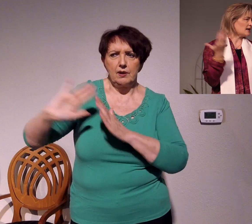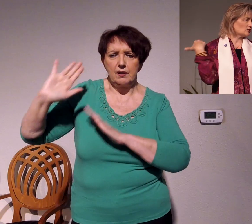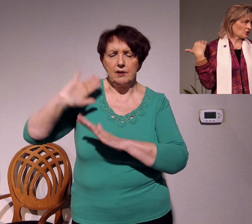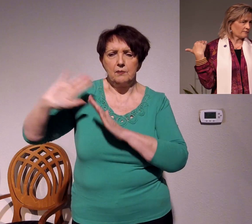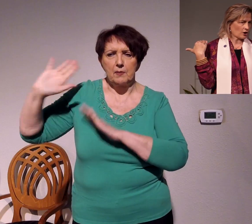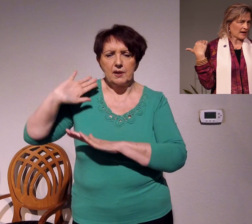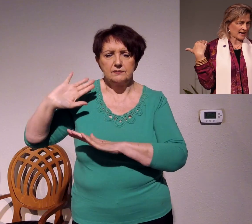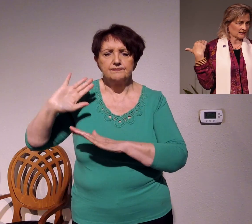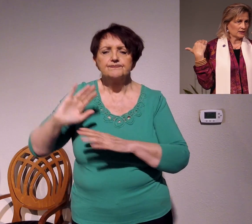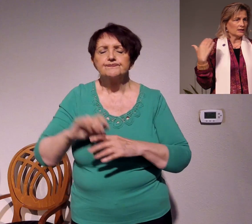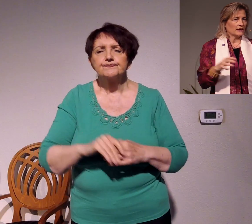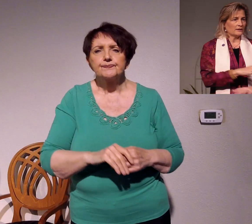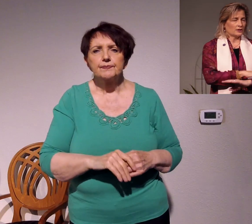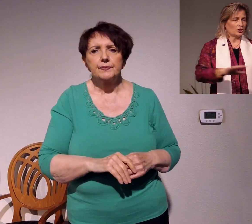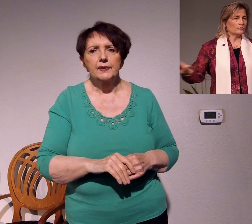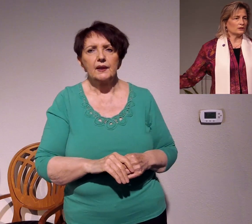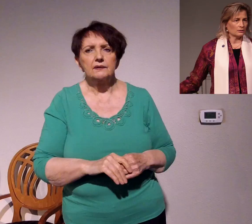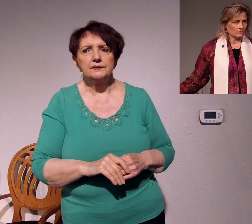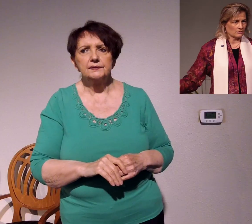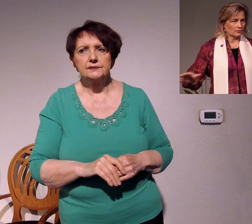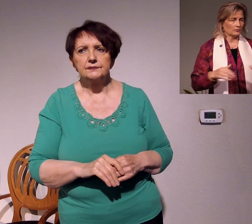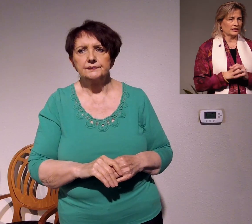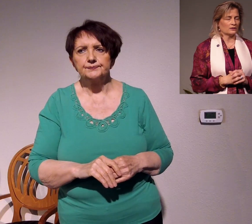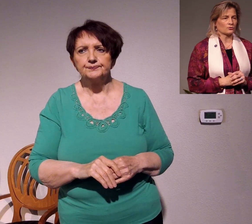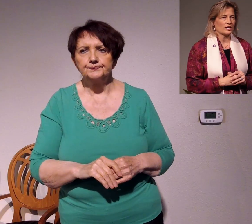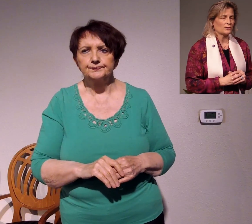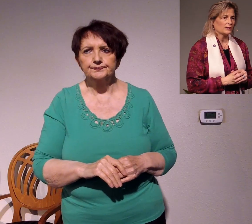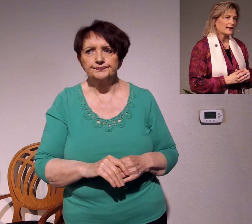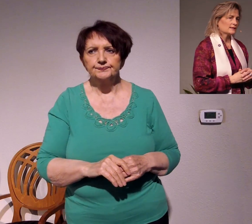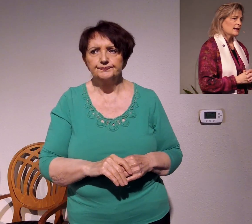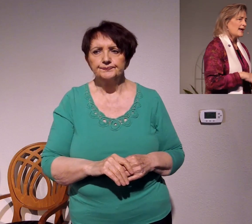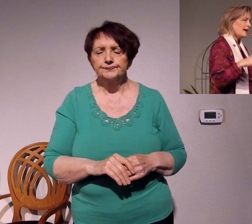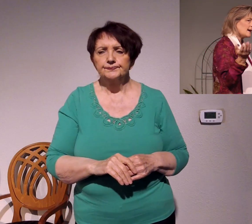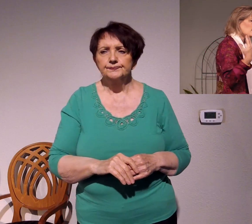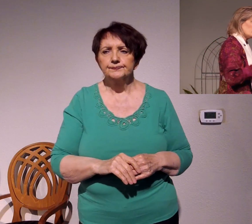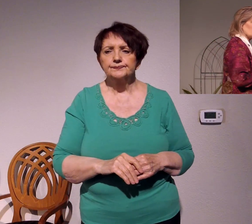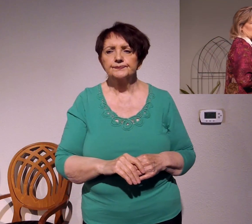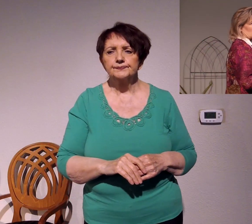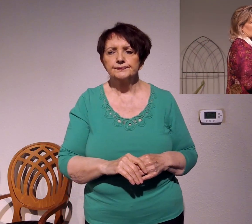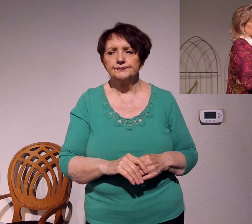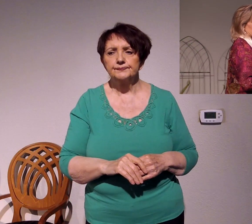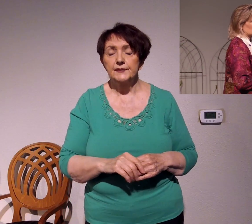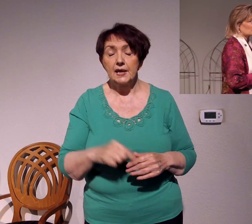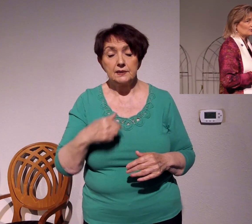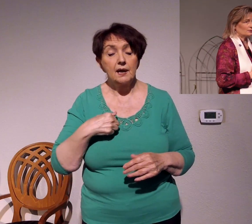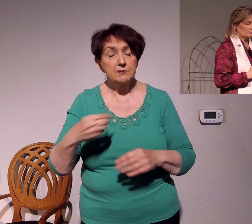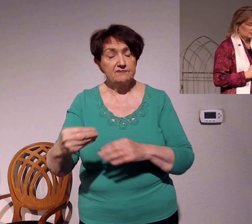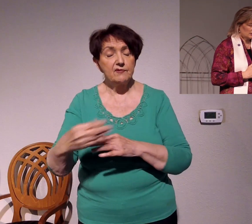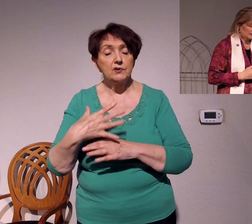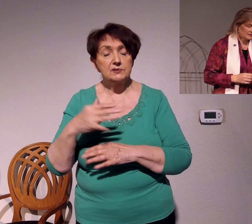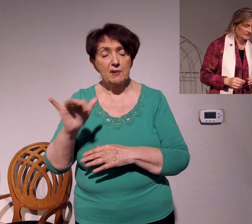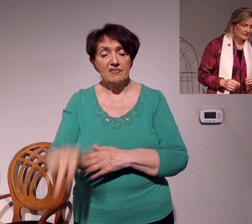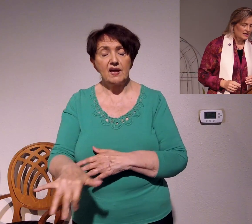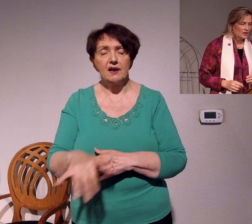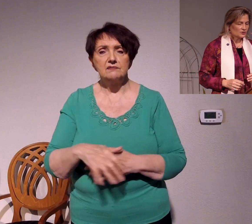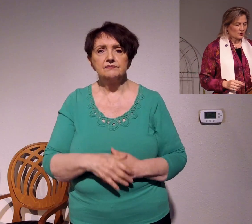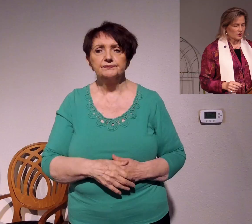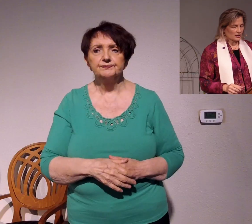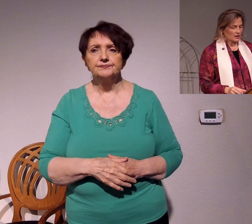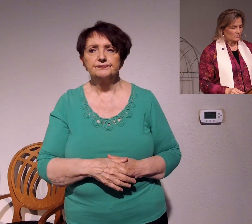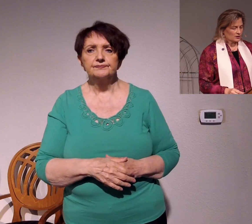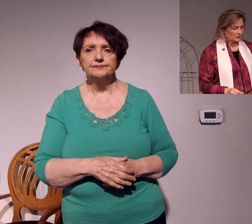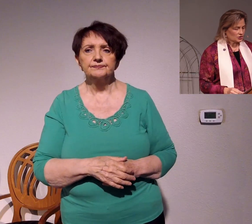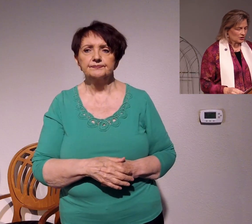It just dates so far back in the human linear realm of things, and I'm influenced by that too.